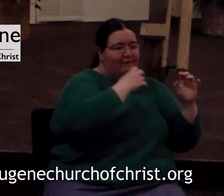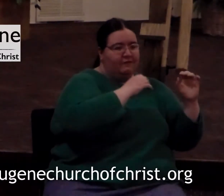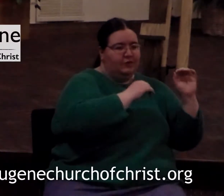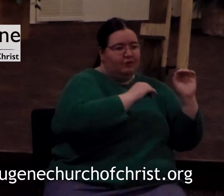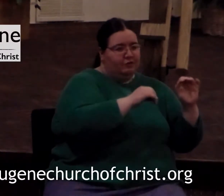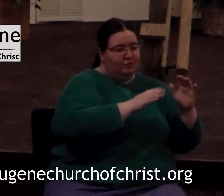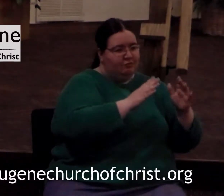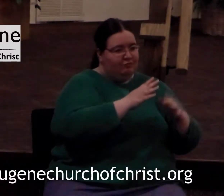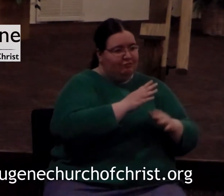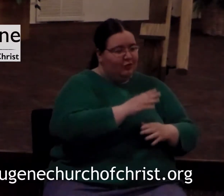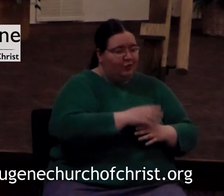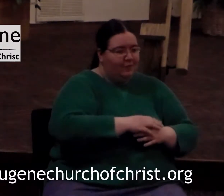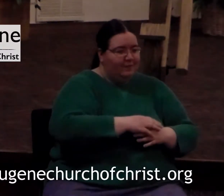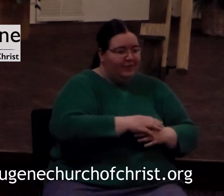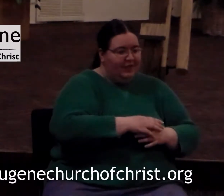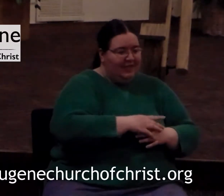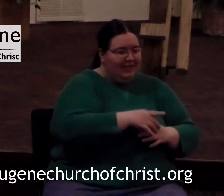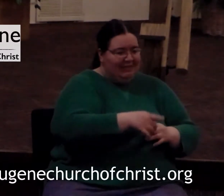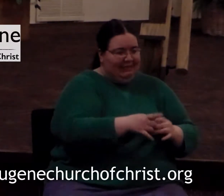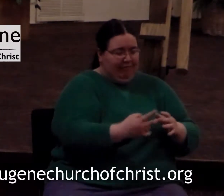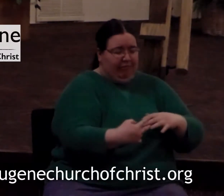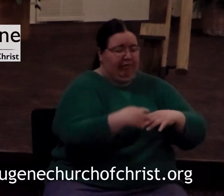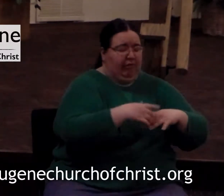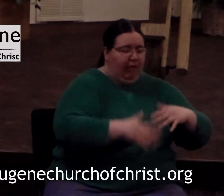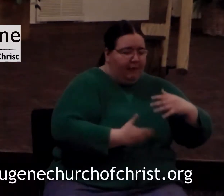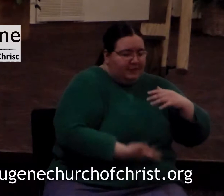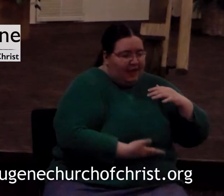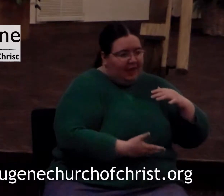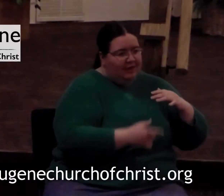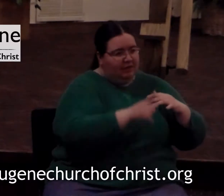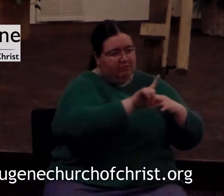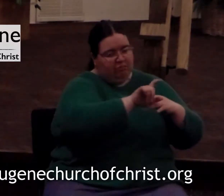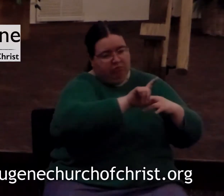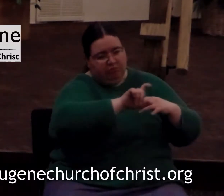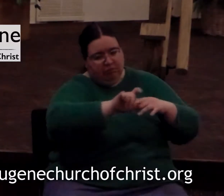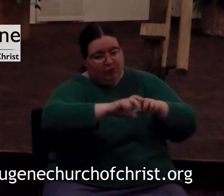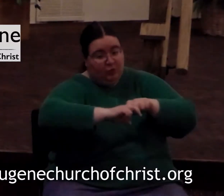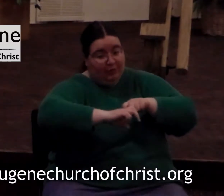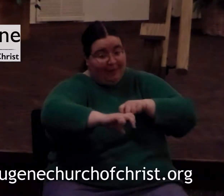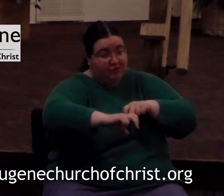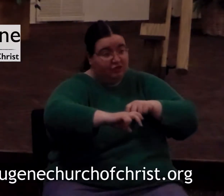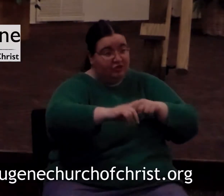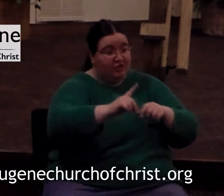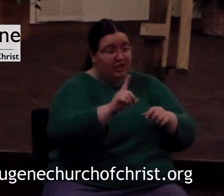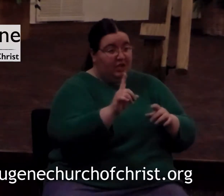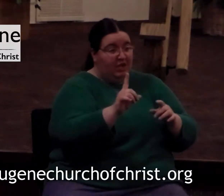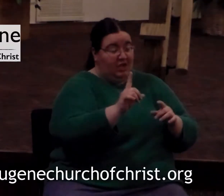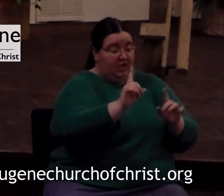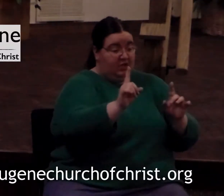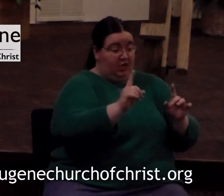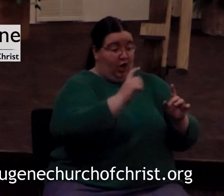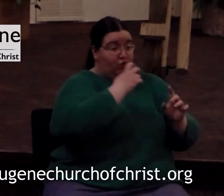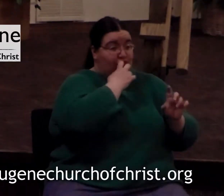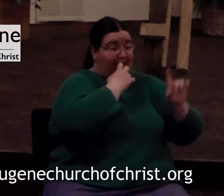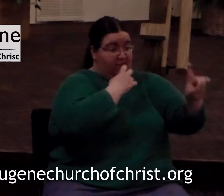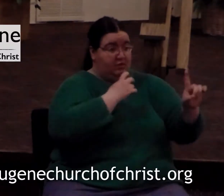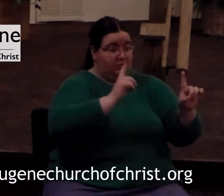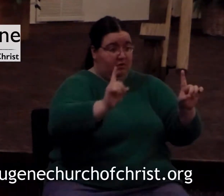woozy as he was getting to the bench, and right before he got to the bench, there was a referee with his back turned, and he wiped that referee out. Came right up behind